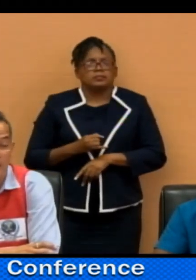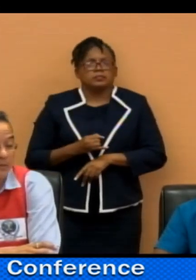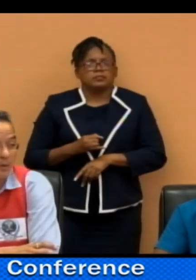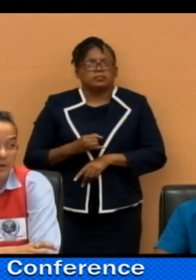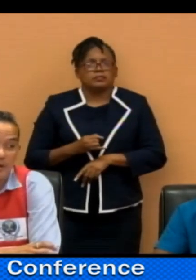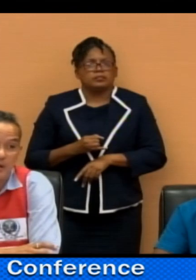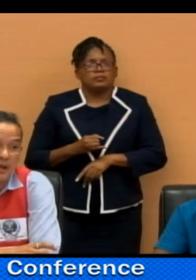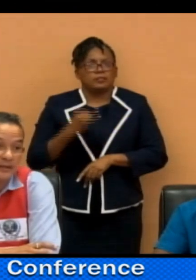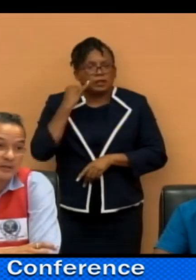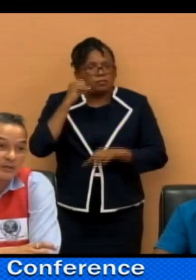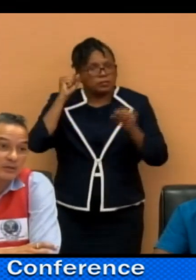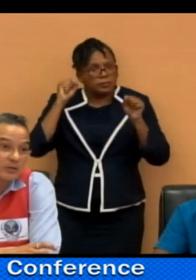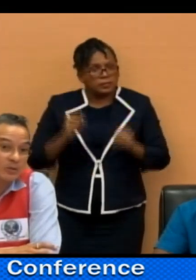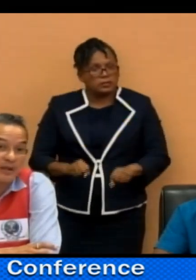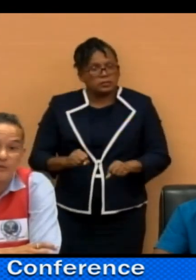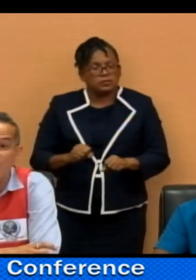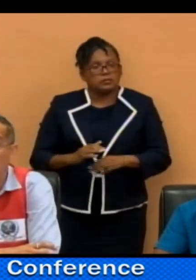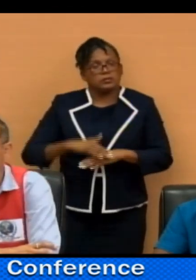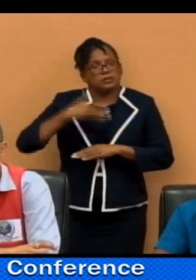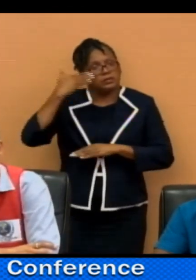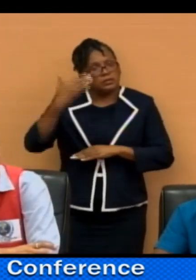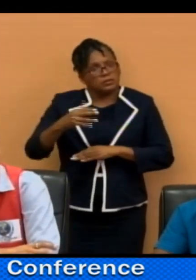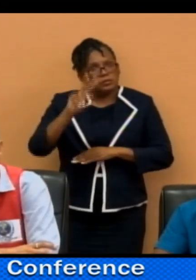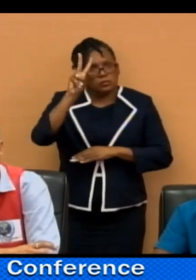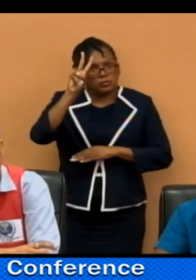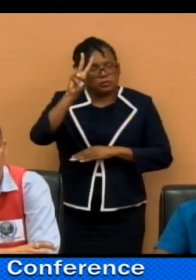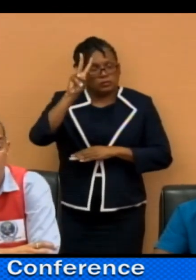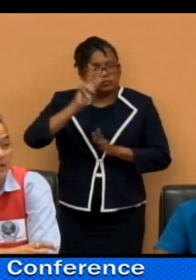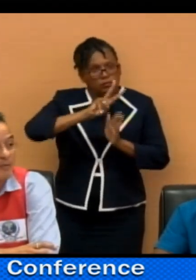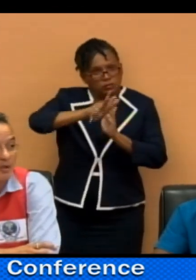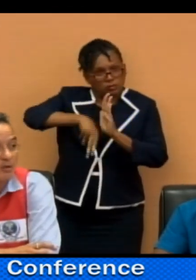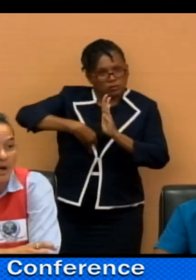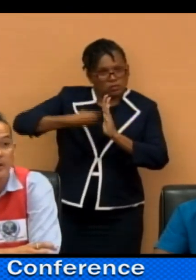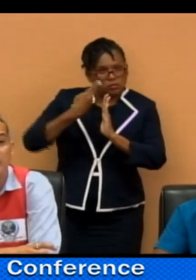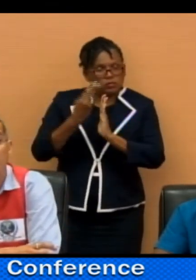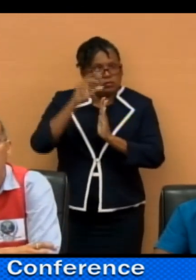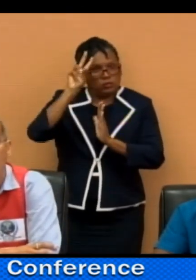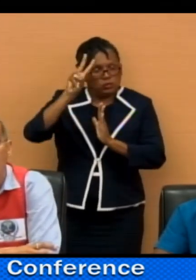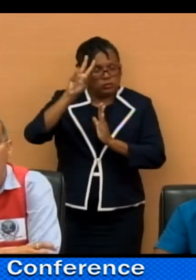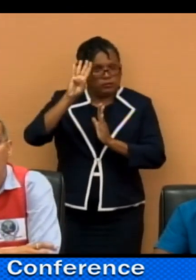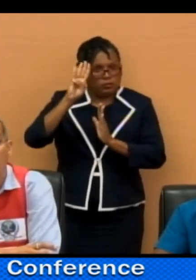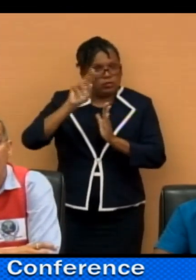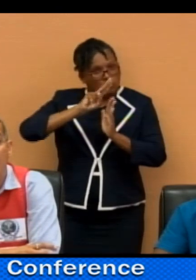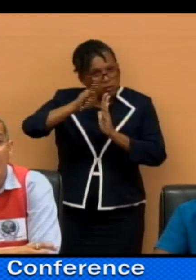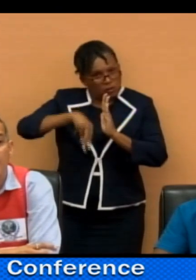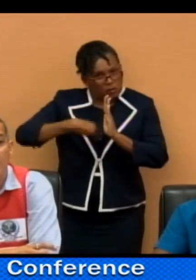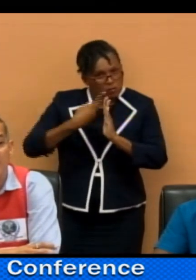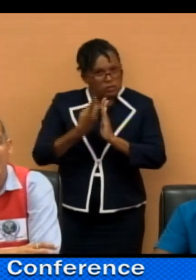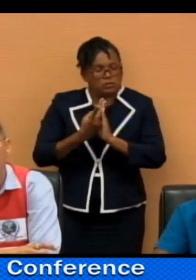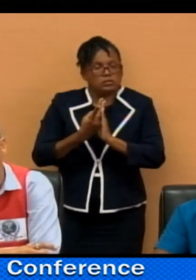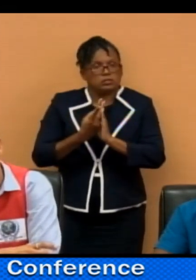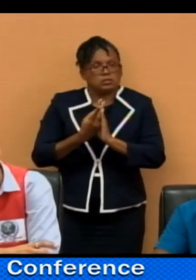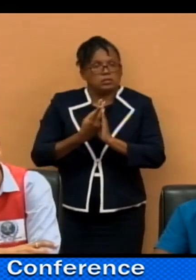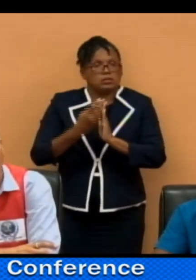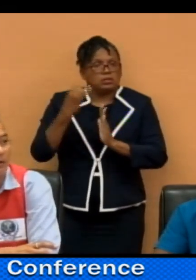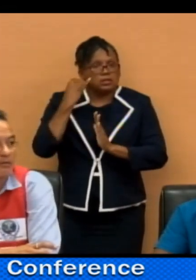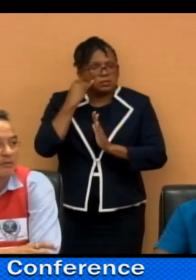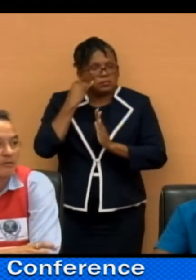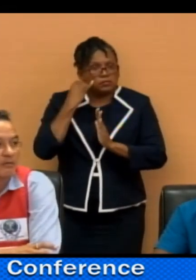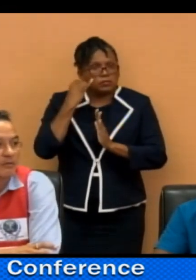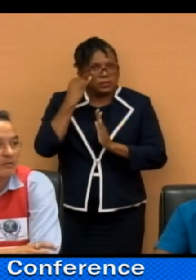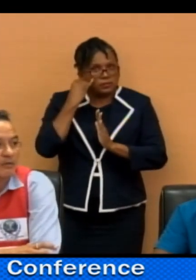quite possibly within the next 24 hours, 36 or 72 hours, we find that process in